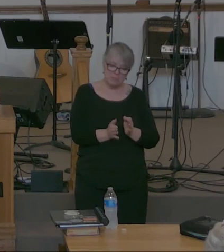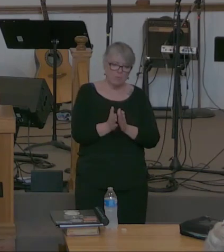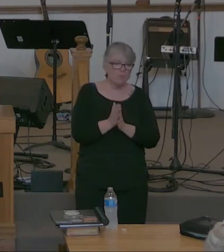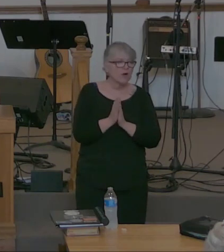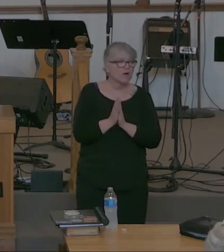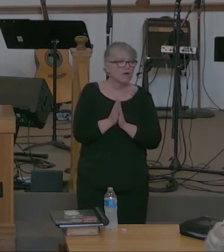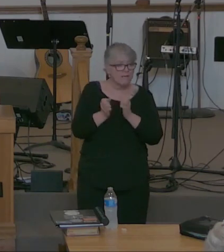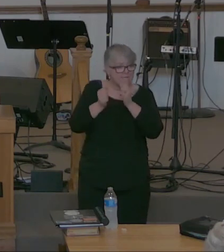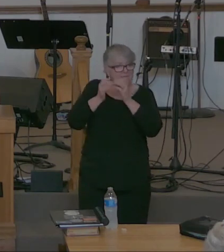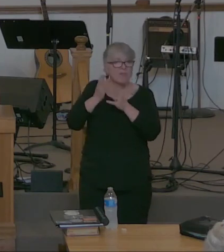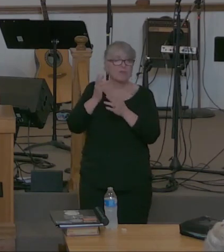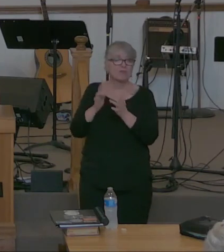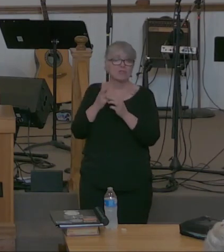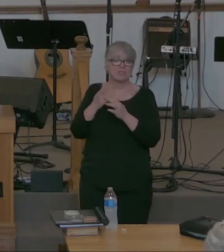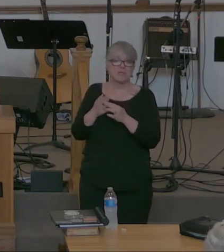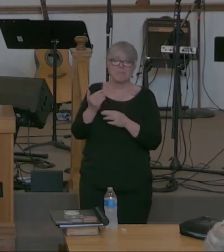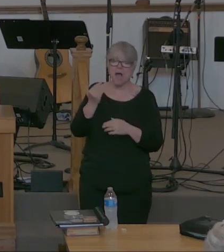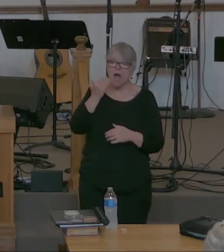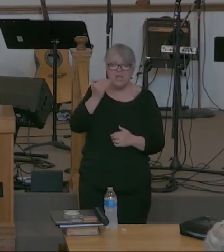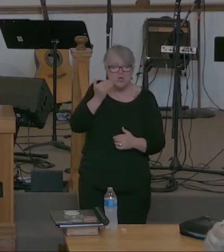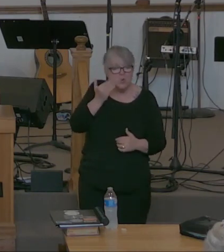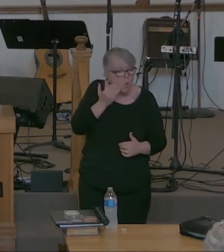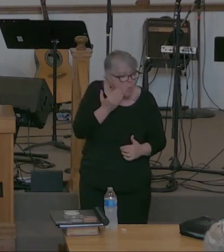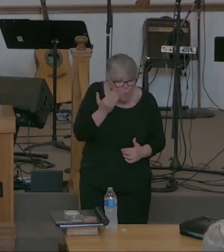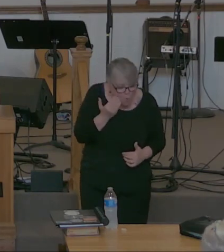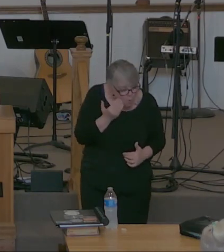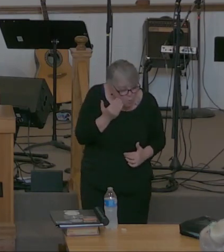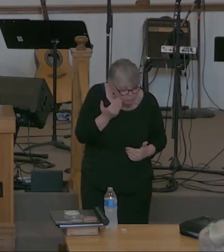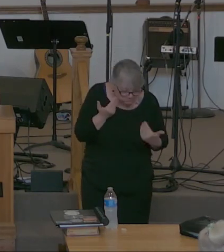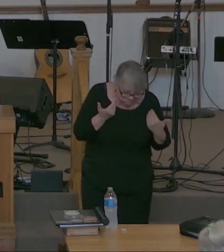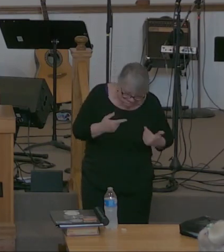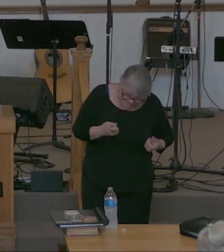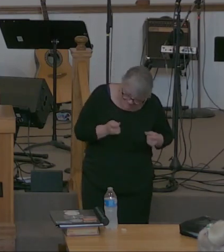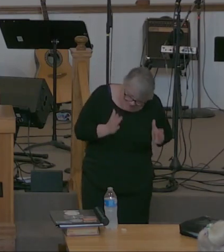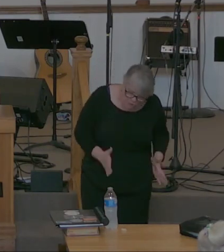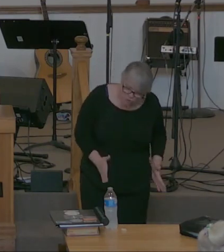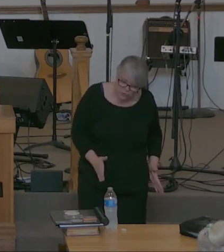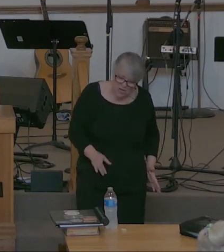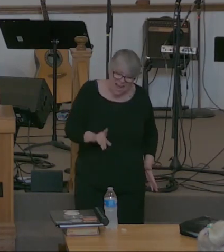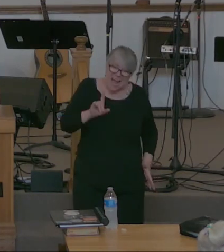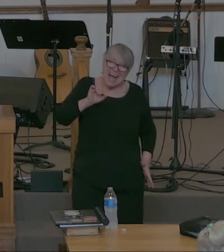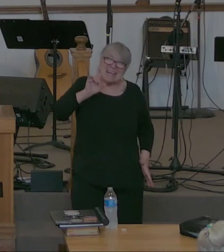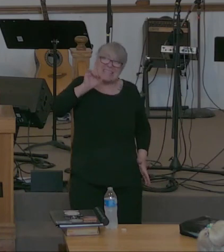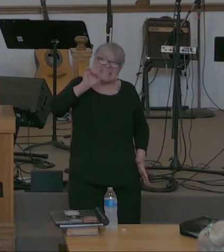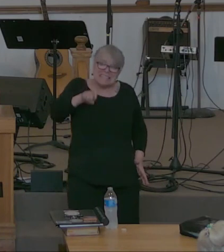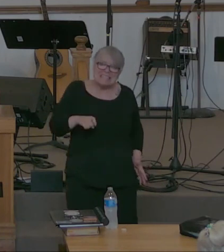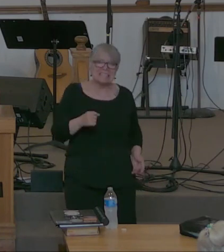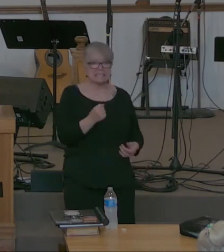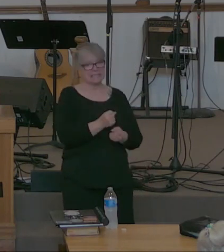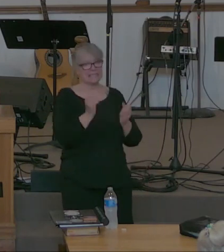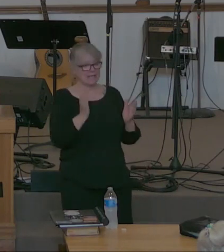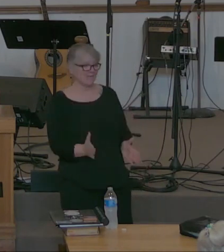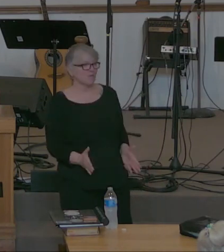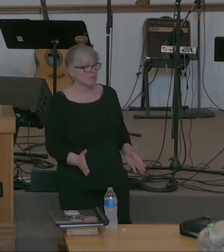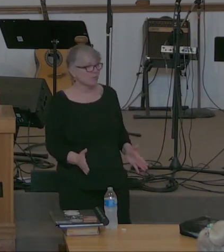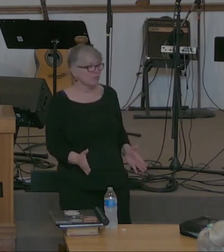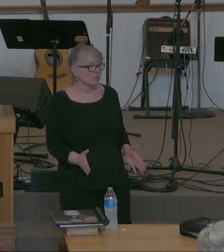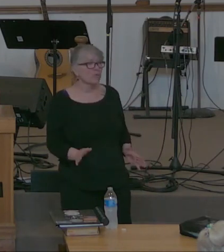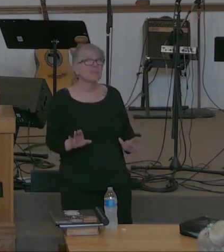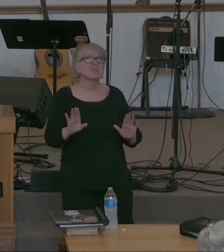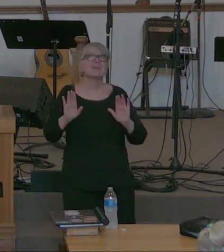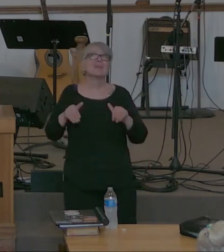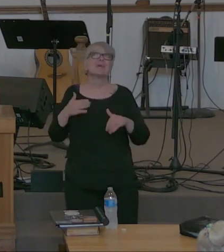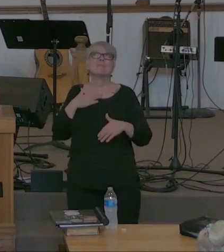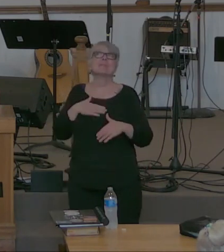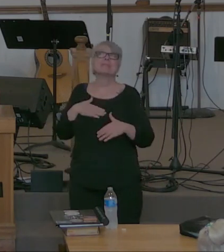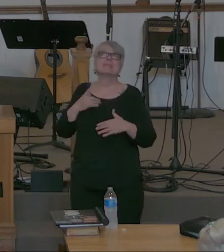It's, Father, in Jesus' name, I know I'm a sinner and I need a Savior. Jesus, I ask you to